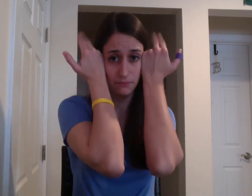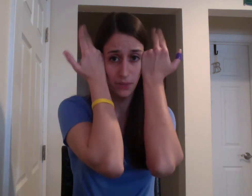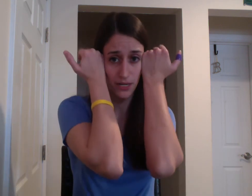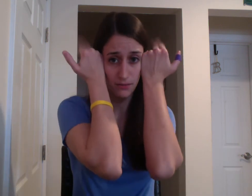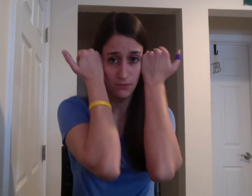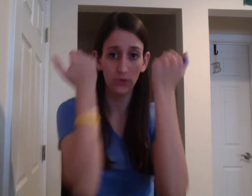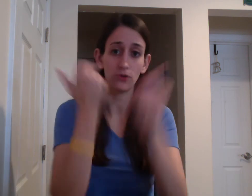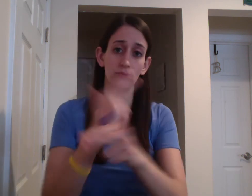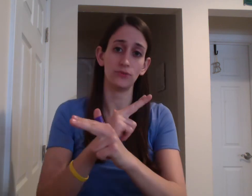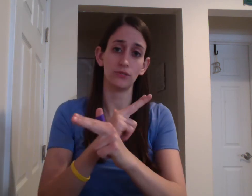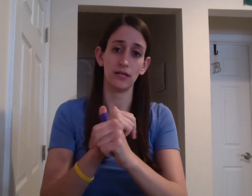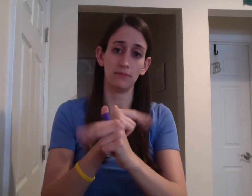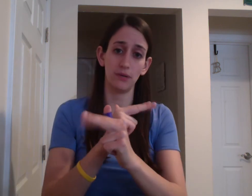Bunny, or you can also sign it bunny.